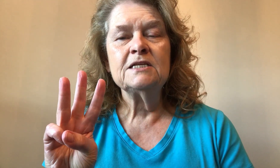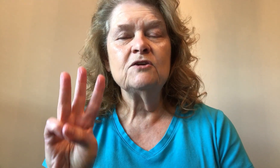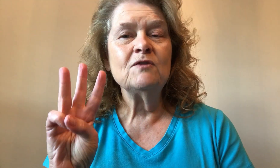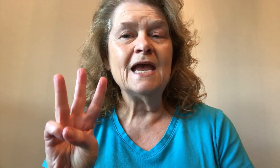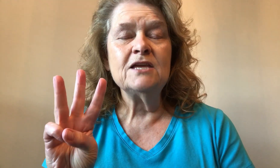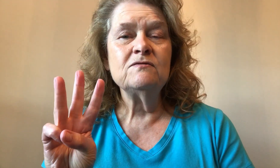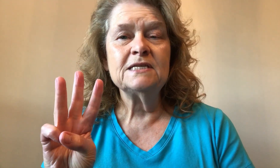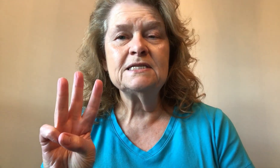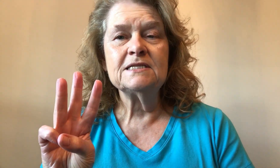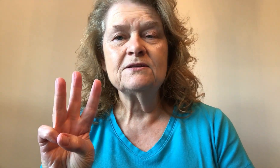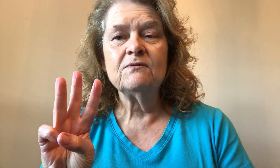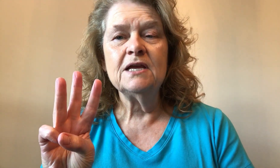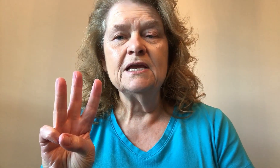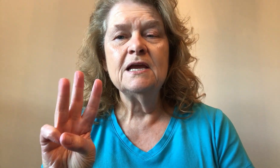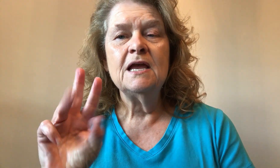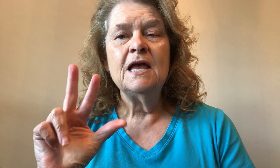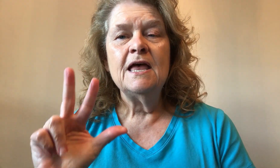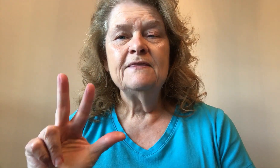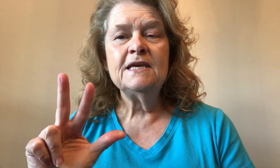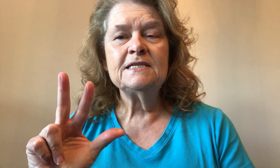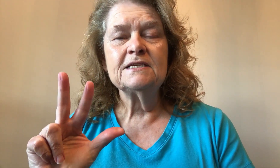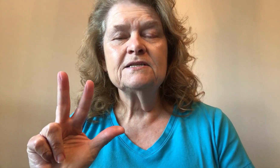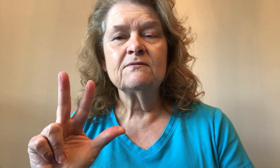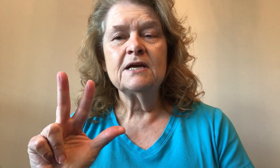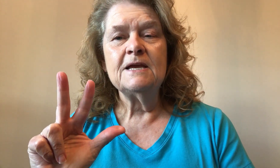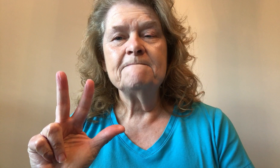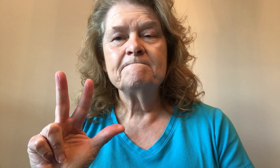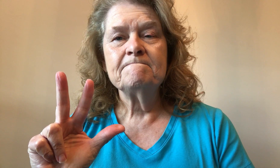you can't use this as 3. This is 3.